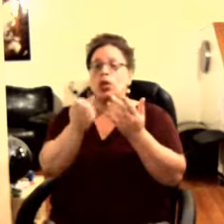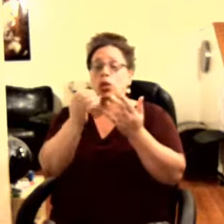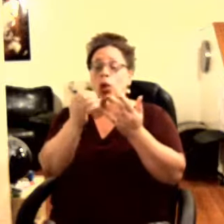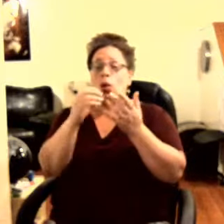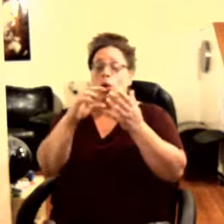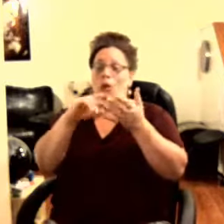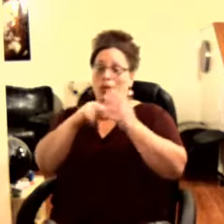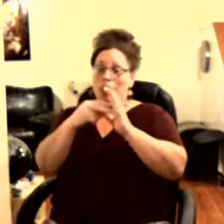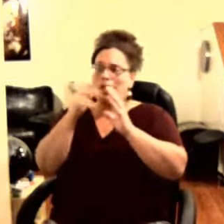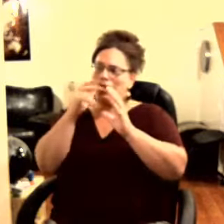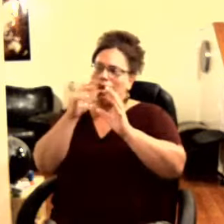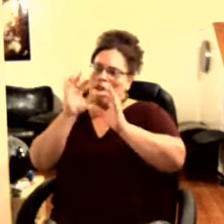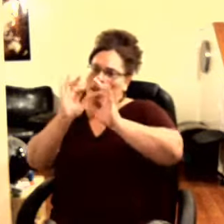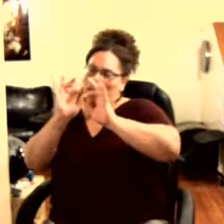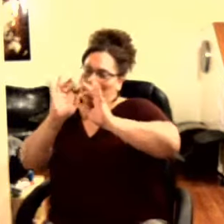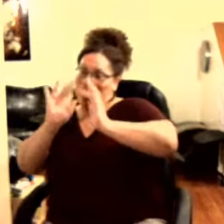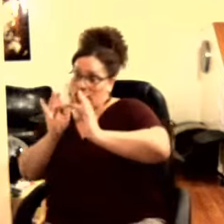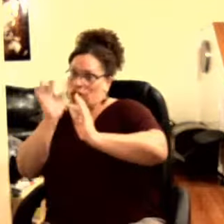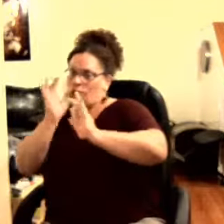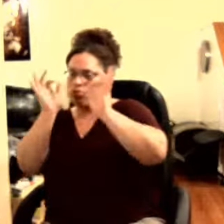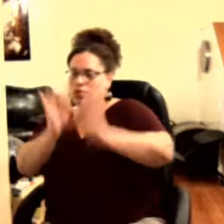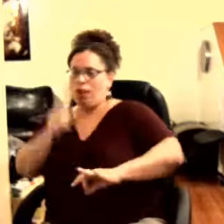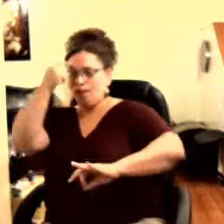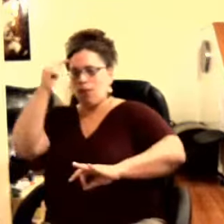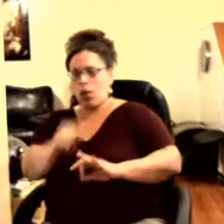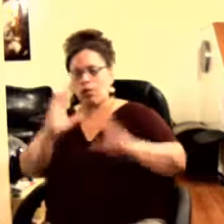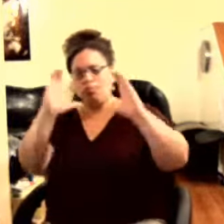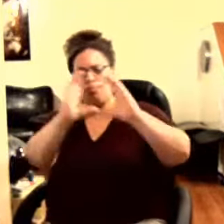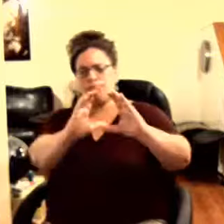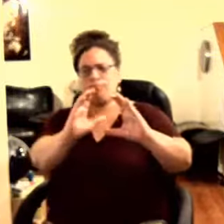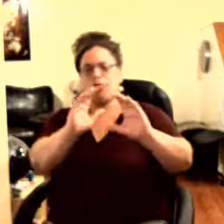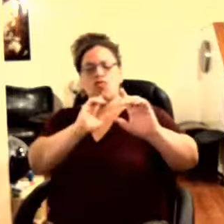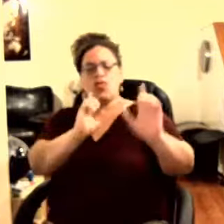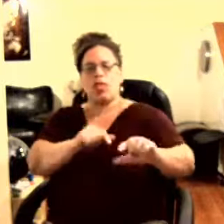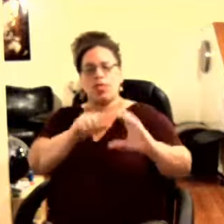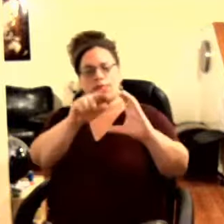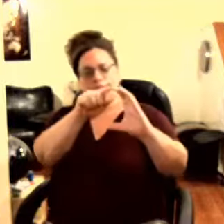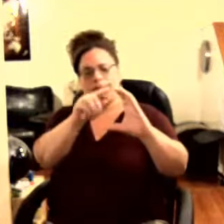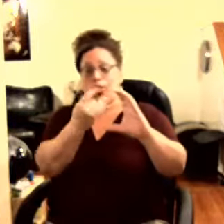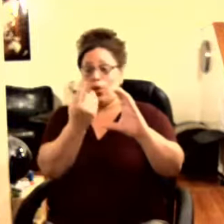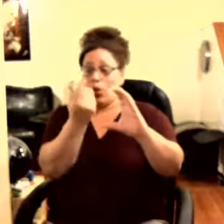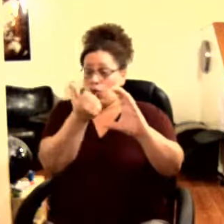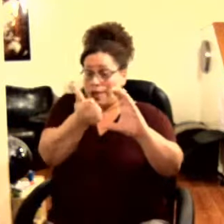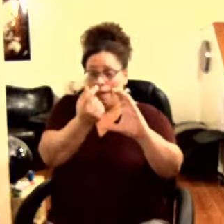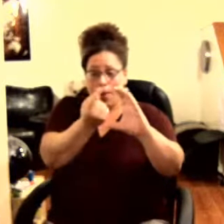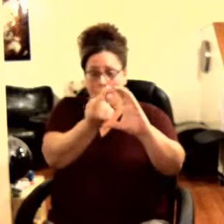see what gets edited out. So one of the problems with the filter bubble was discovered by some researchers at Netflix. And they were looking